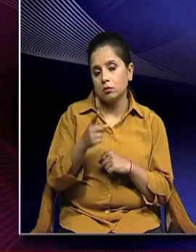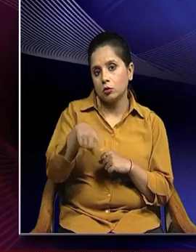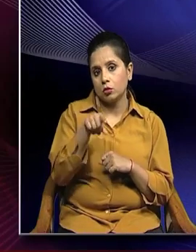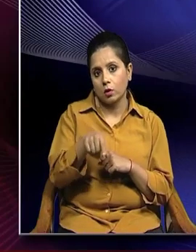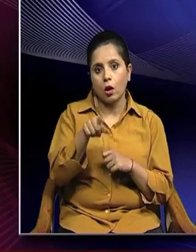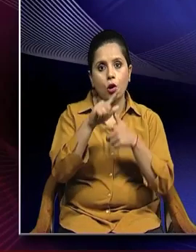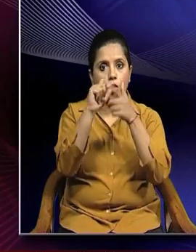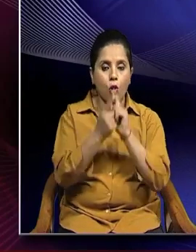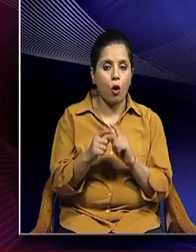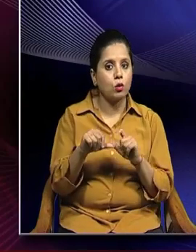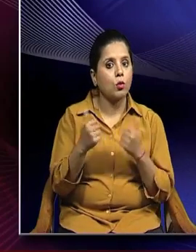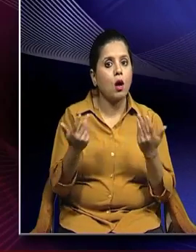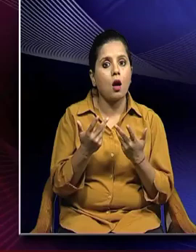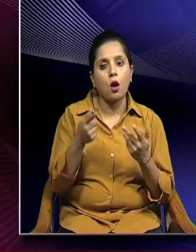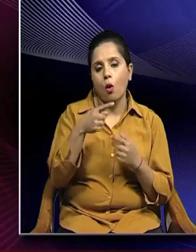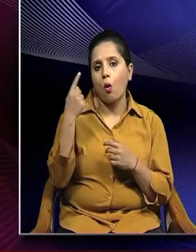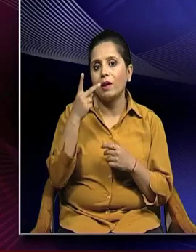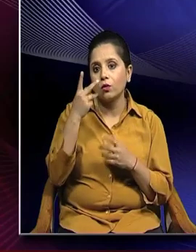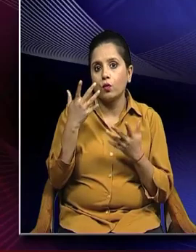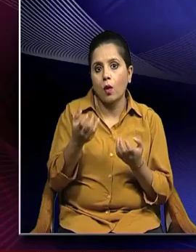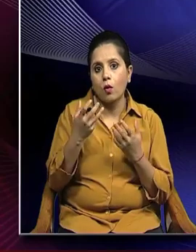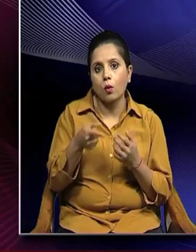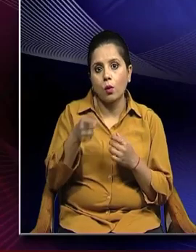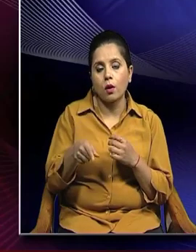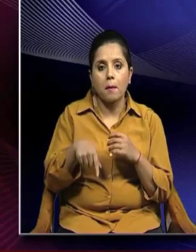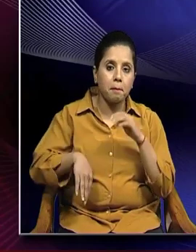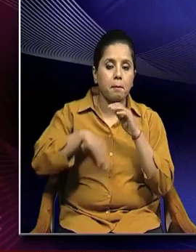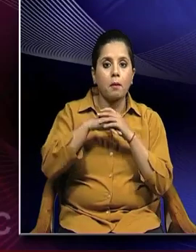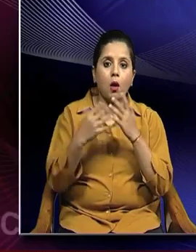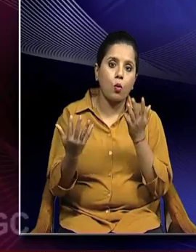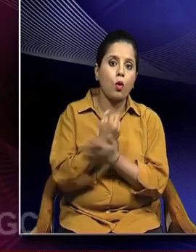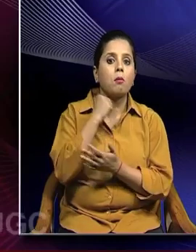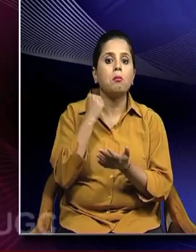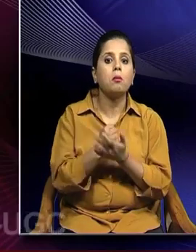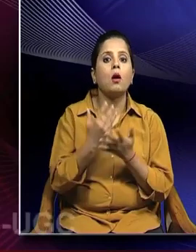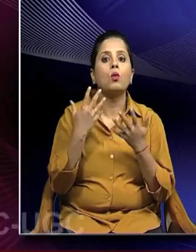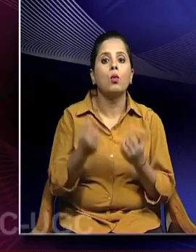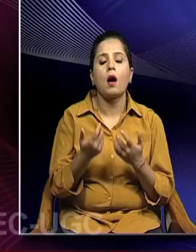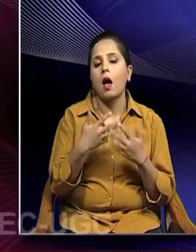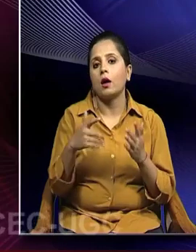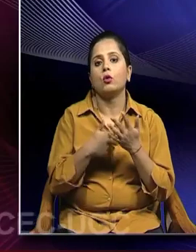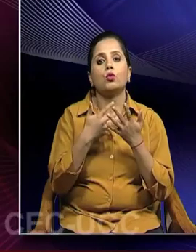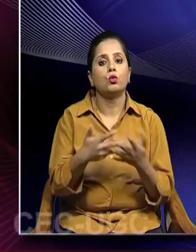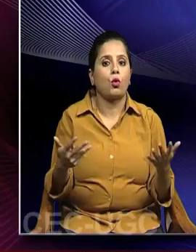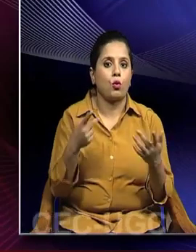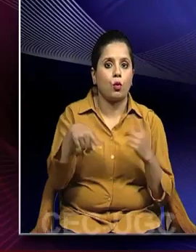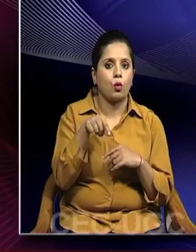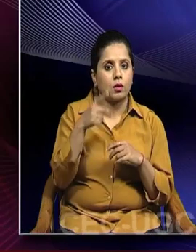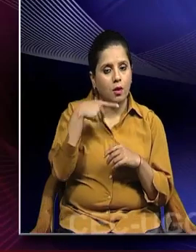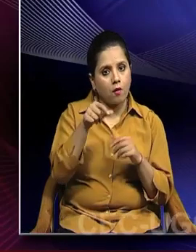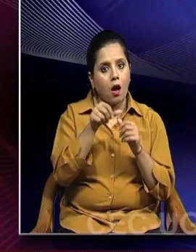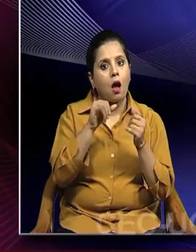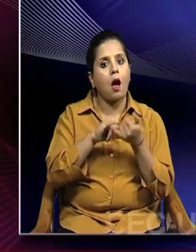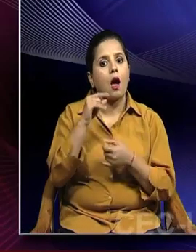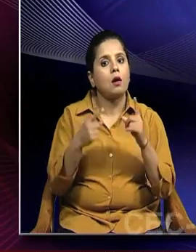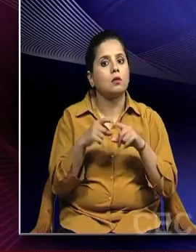very logical. You will always look for getting the maximum out of any resource, and you will also become an asset. You